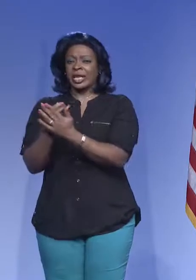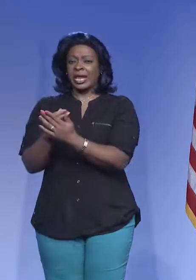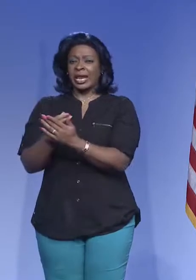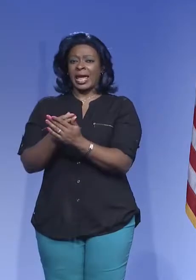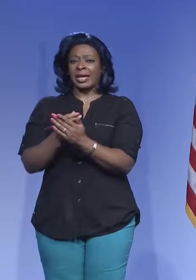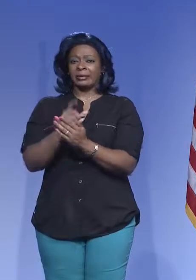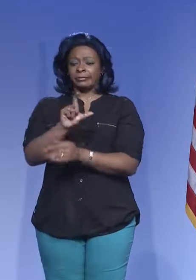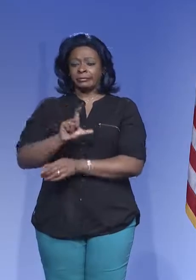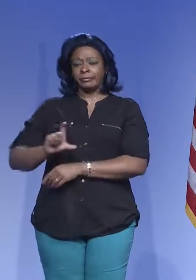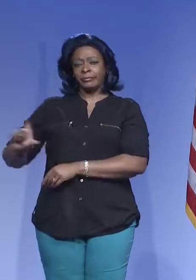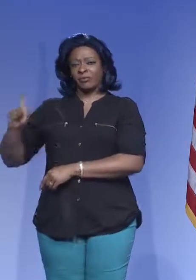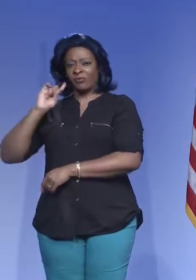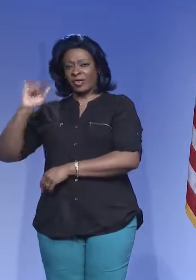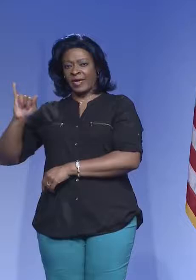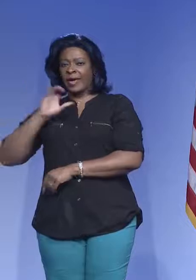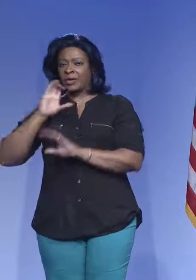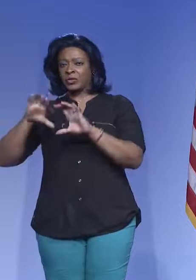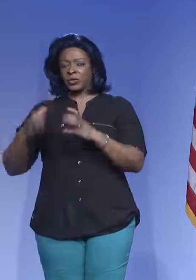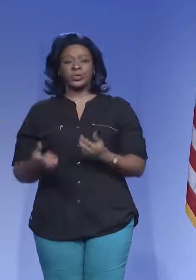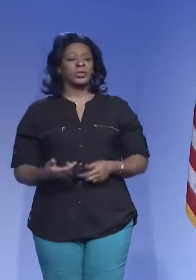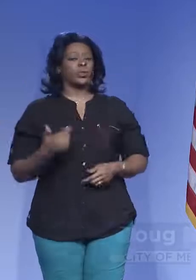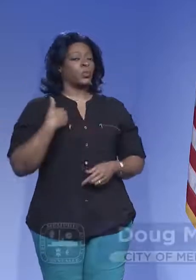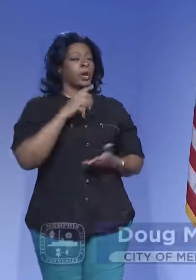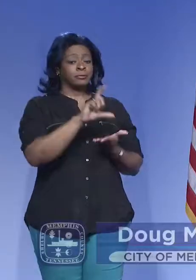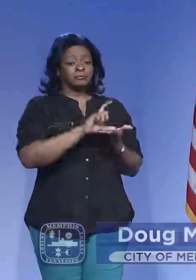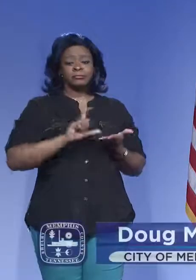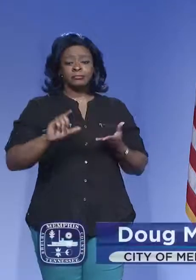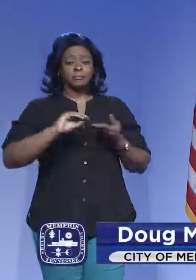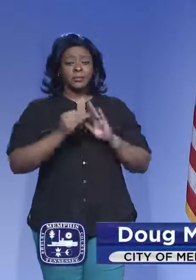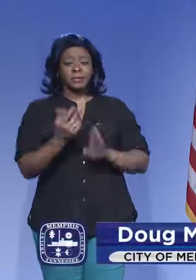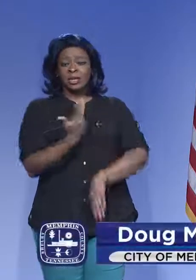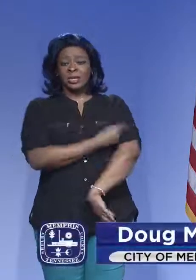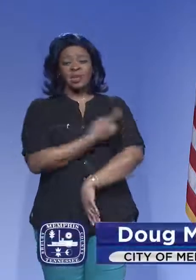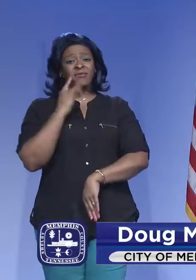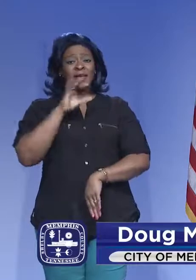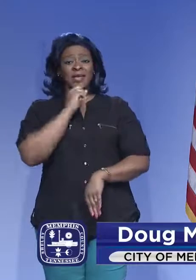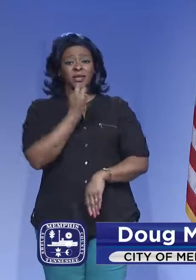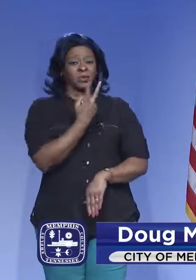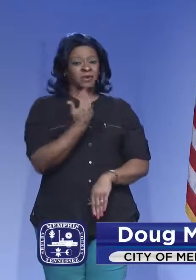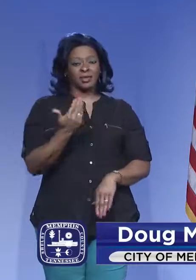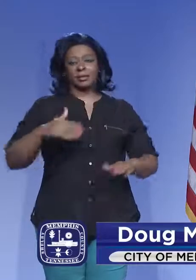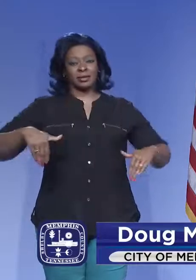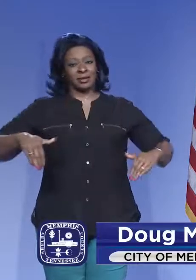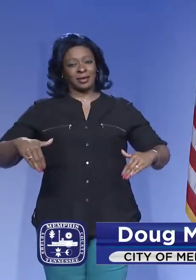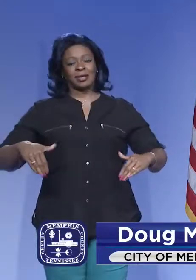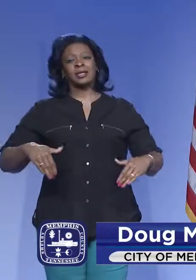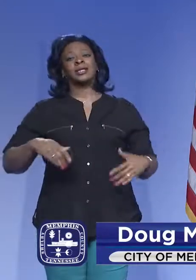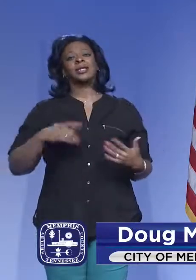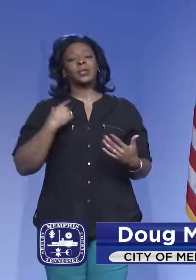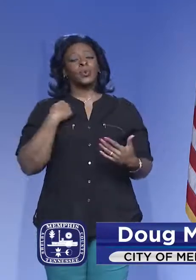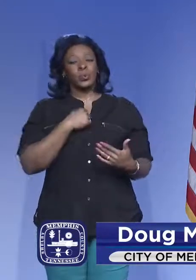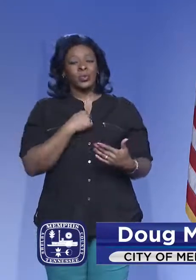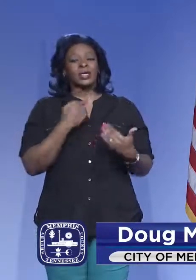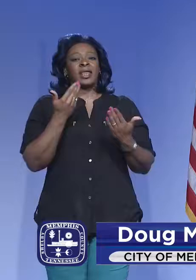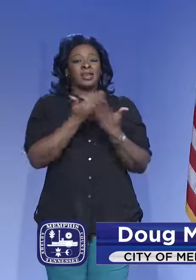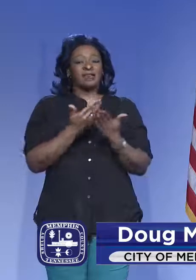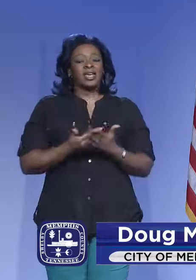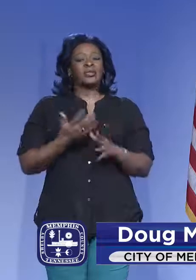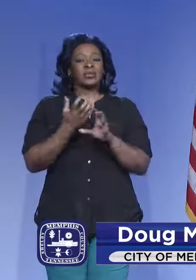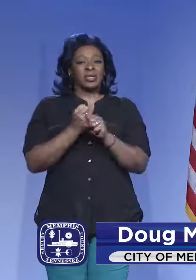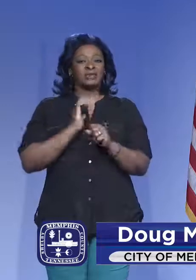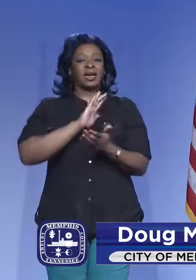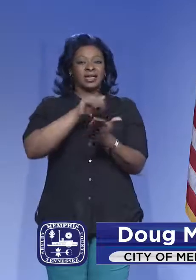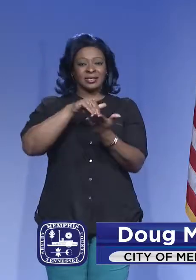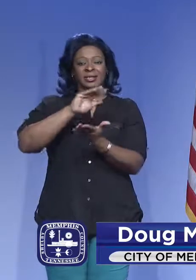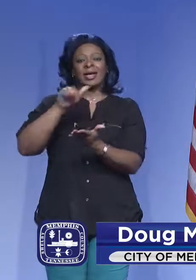allocated for that age group. We haven't allocated any specific number of shots for that age group. It's just the capacity that we have every day at our sites